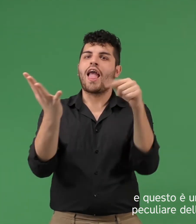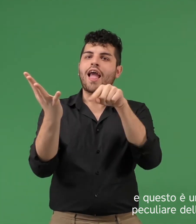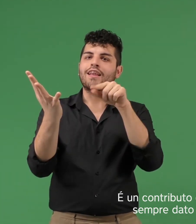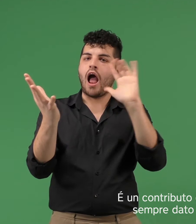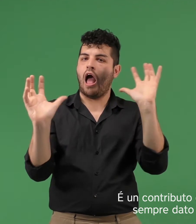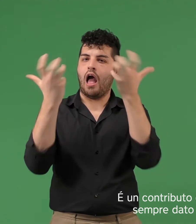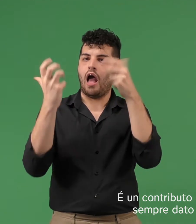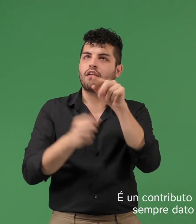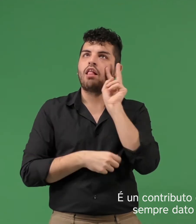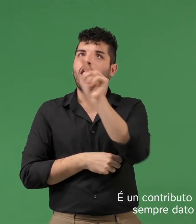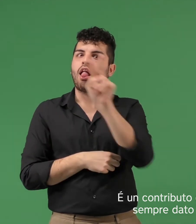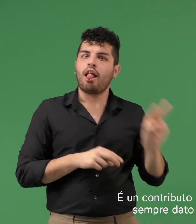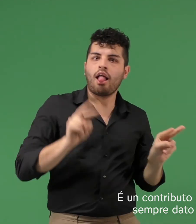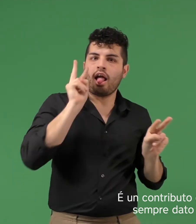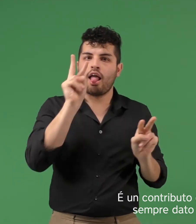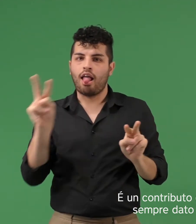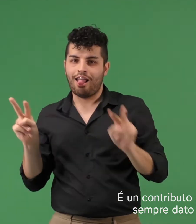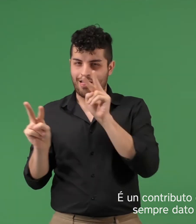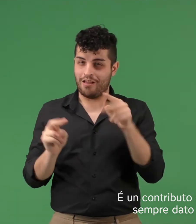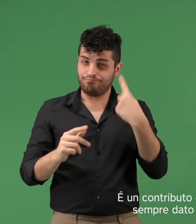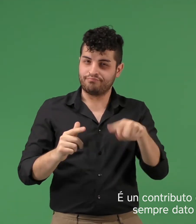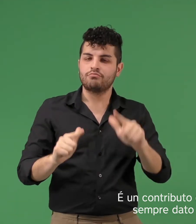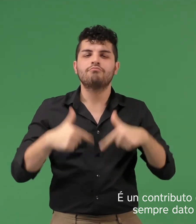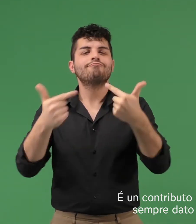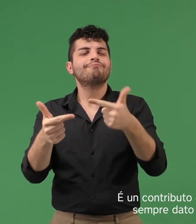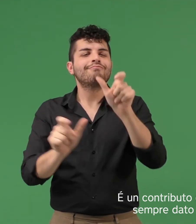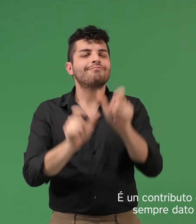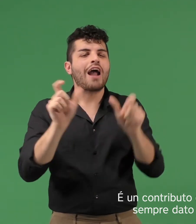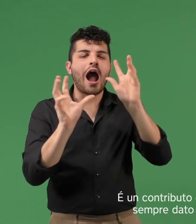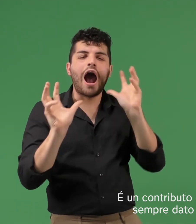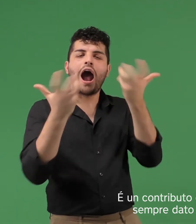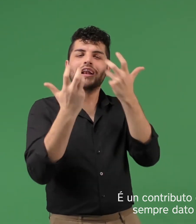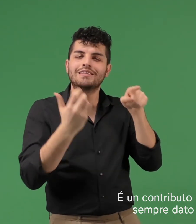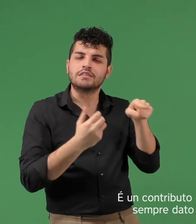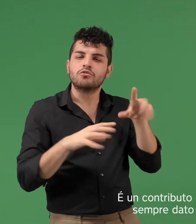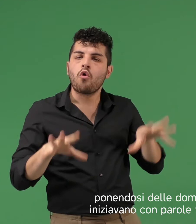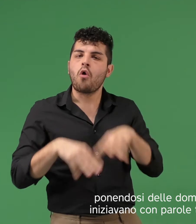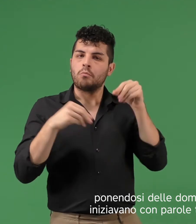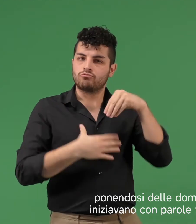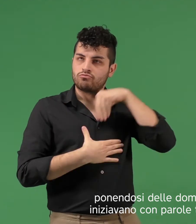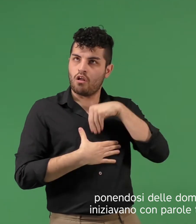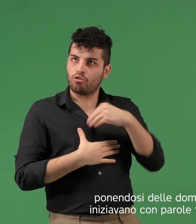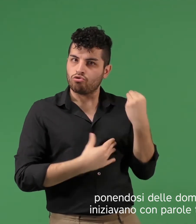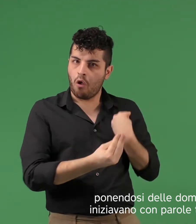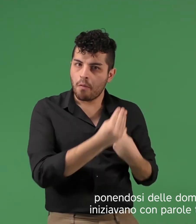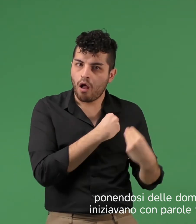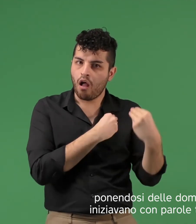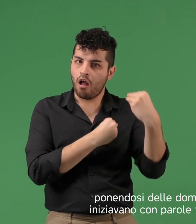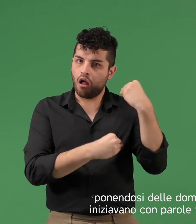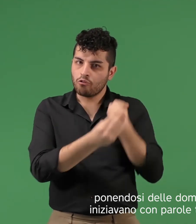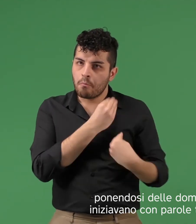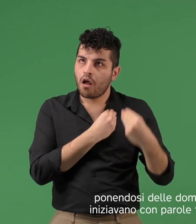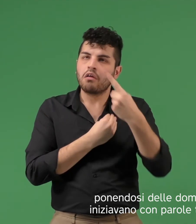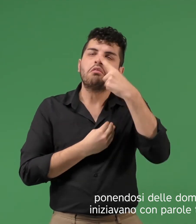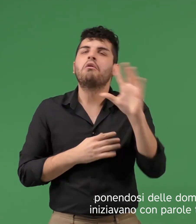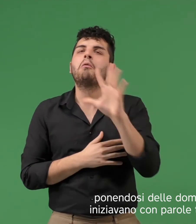the realm of art, and this is something that artists have always been able to contribute to societies, asking these